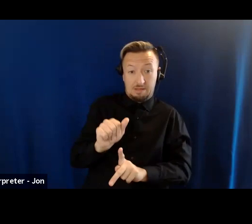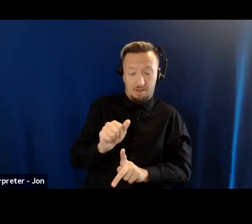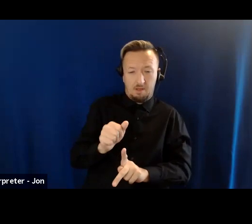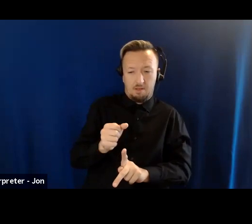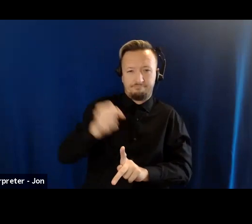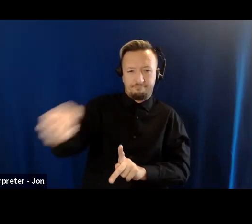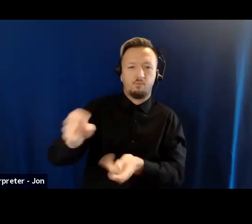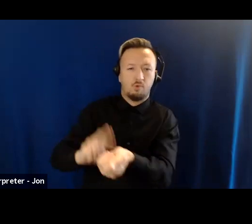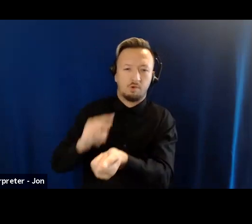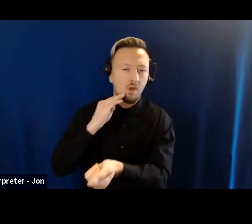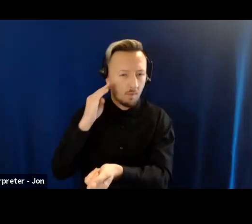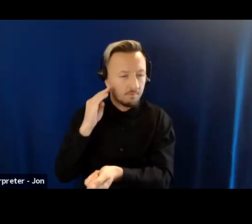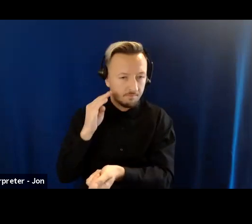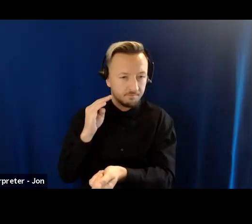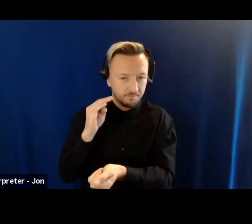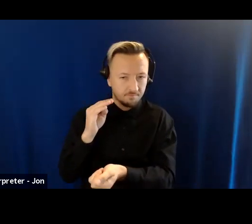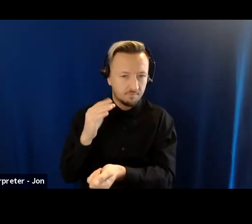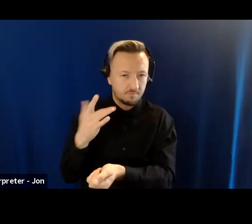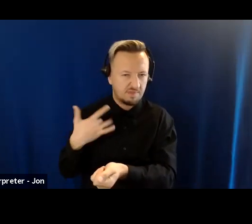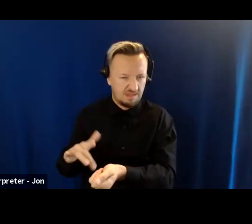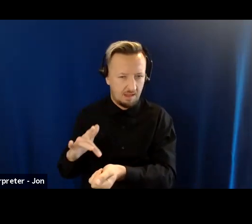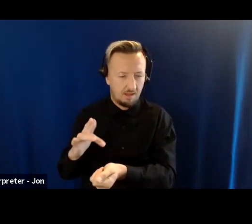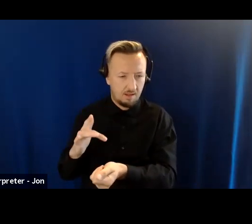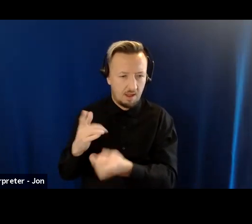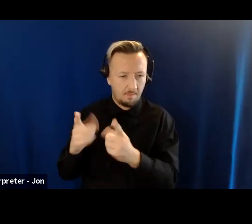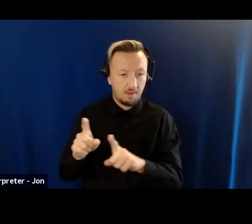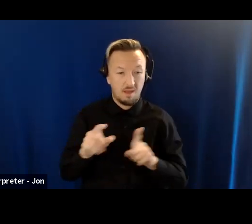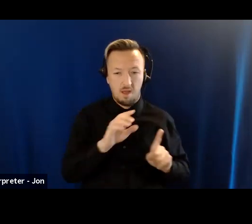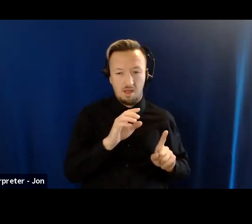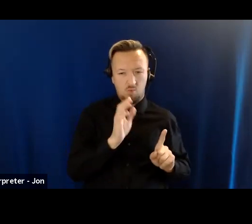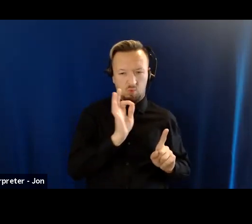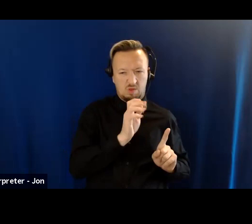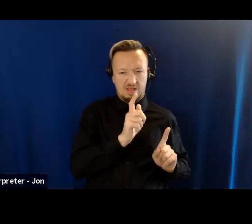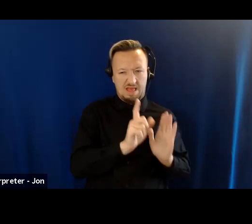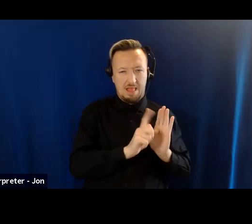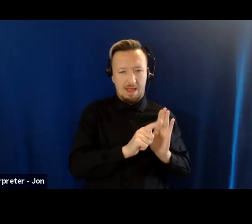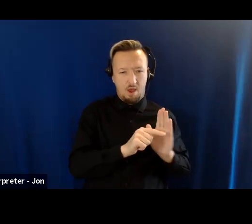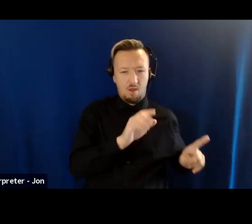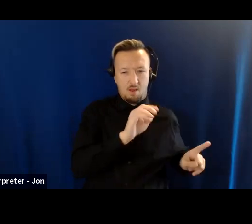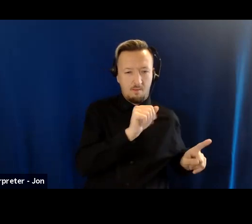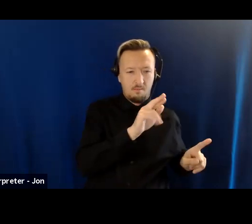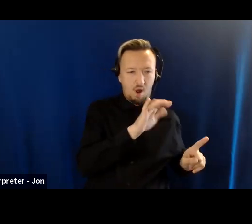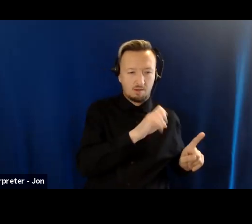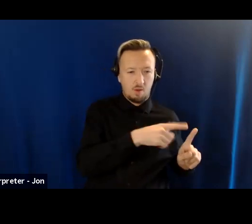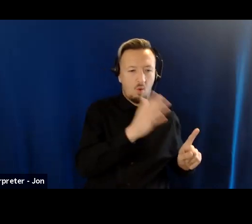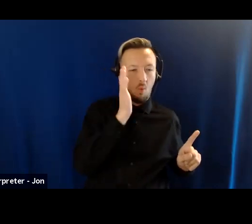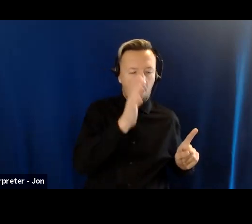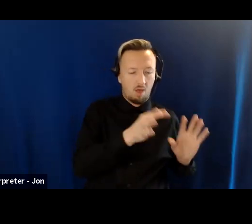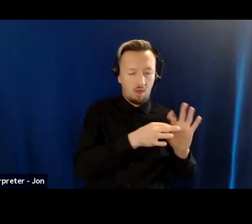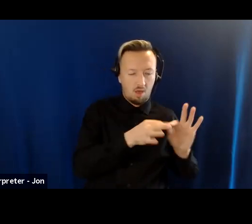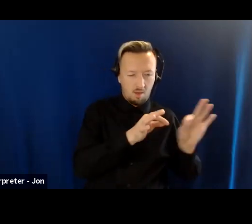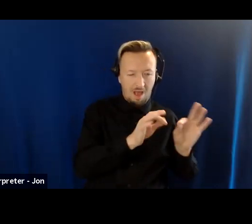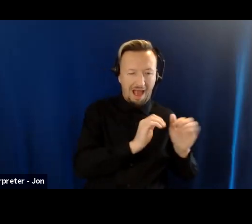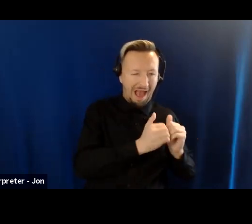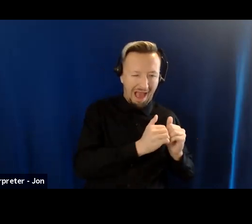talk in just a few minutes about how the mechanics of that are, how that happens through waivers, but people get sent to nursing homes who